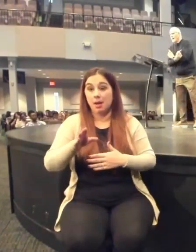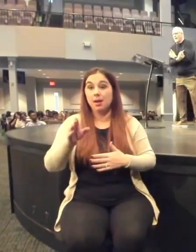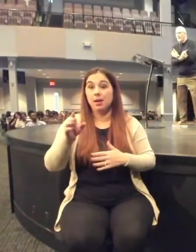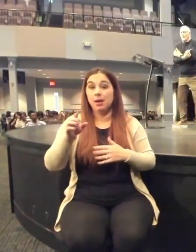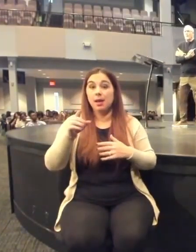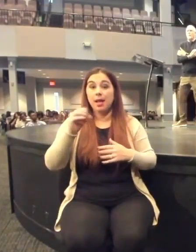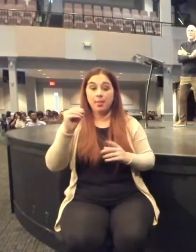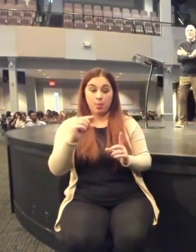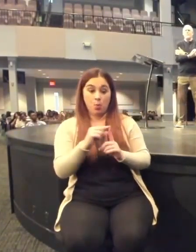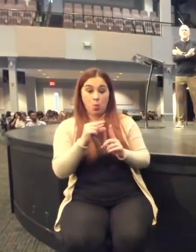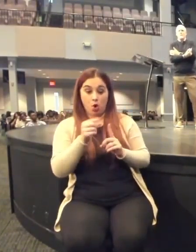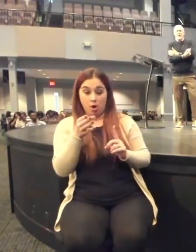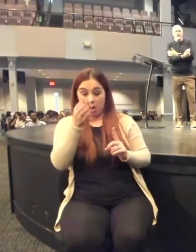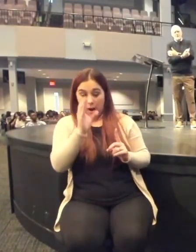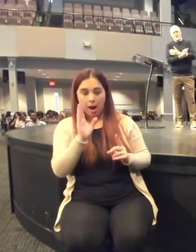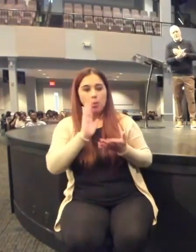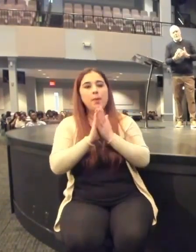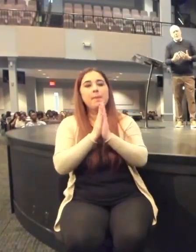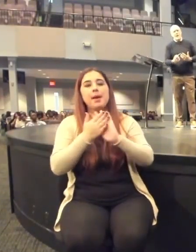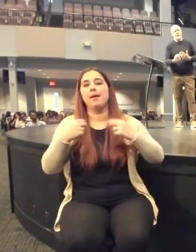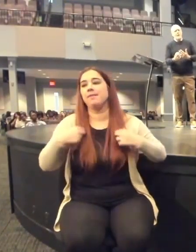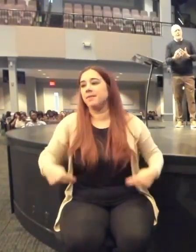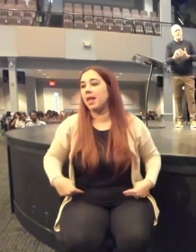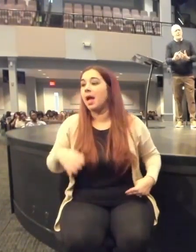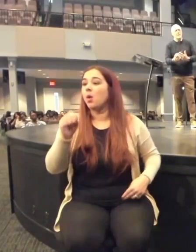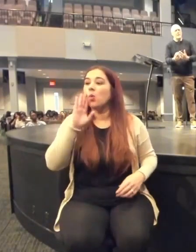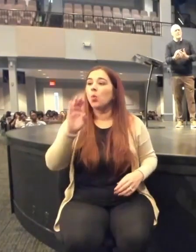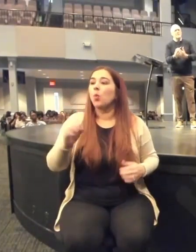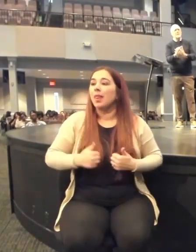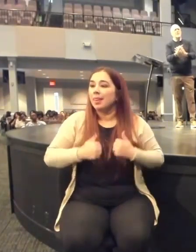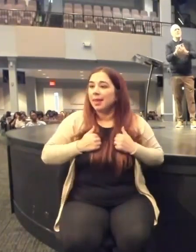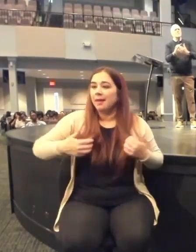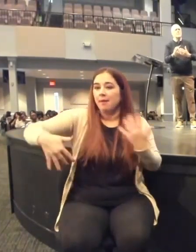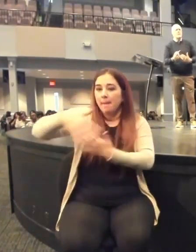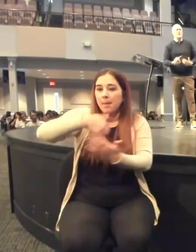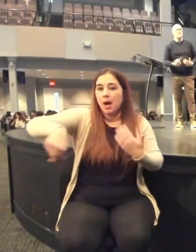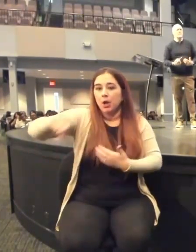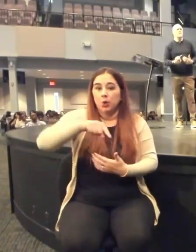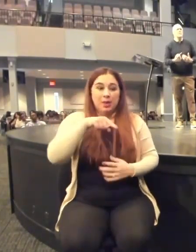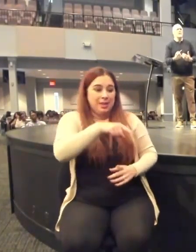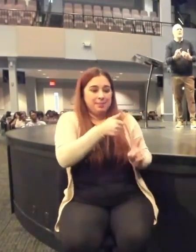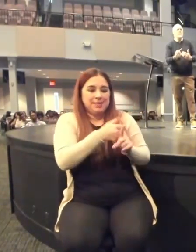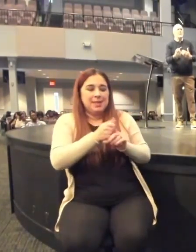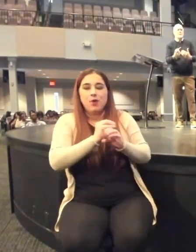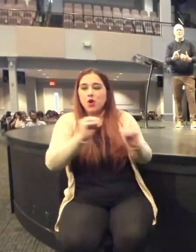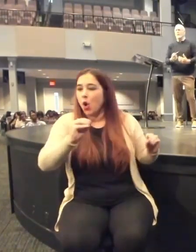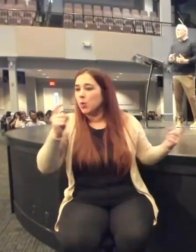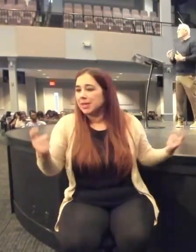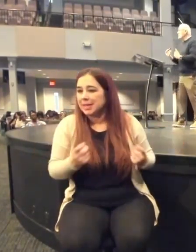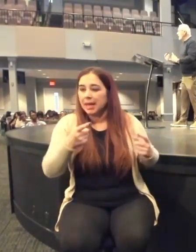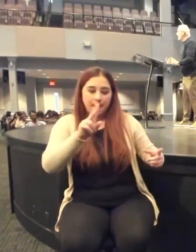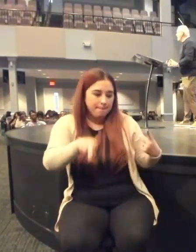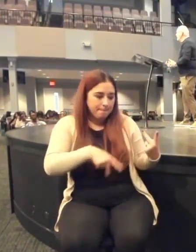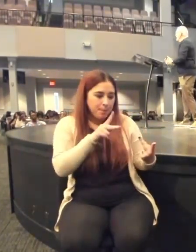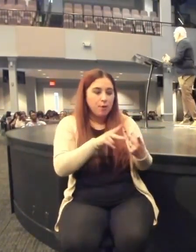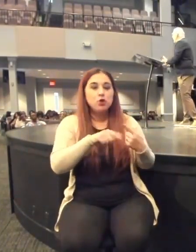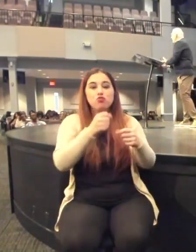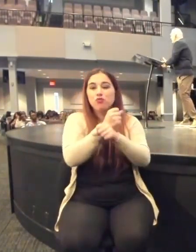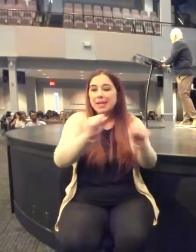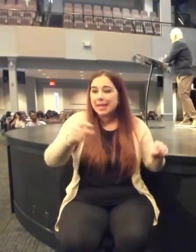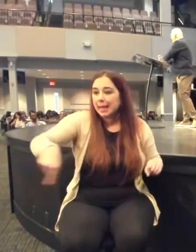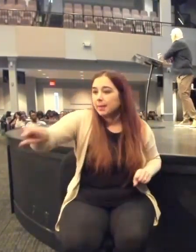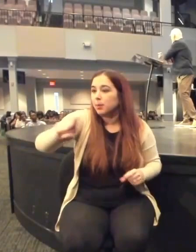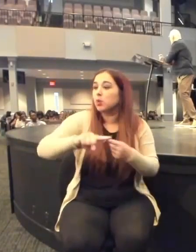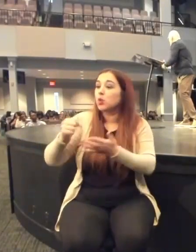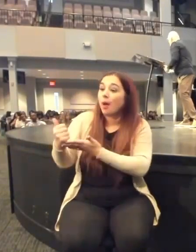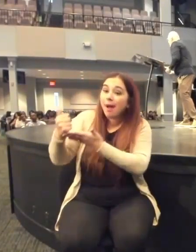of God will become flesh and will dwell among you in sinless perfection to redeem you, to save you, to help